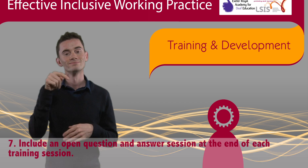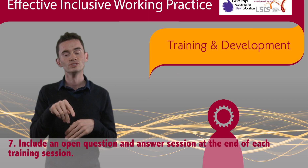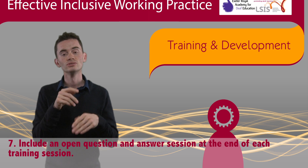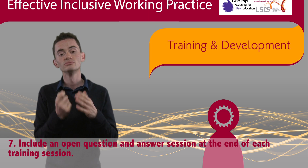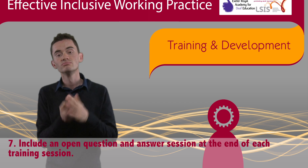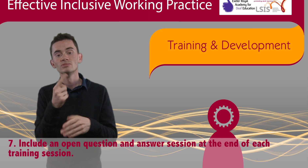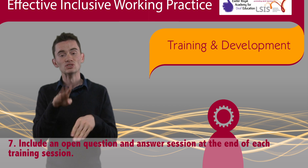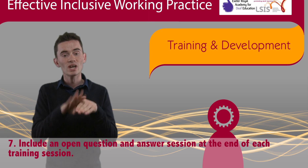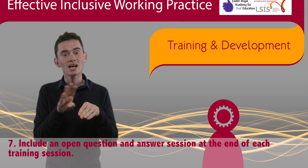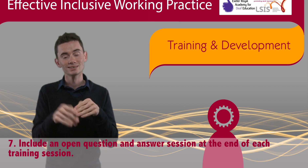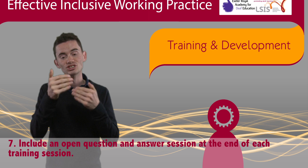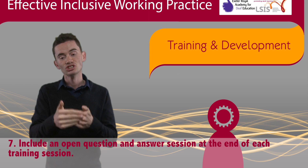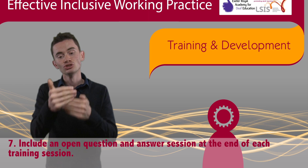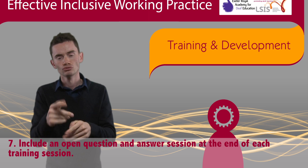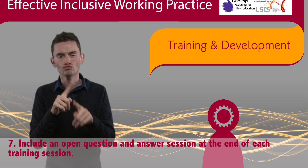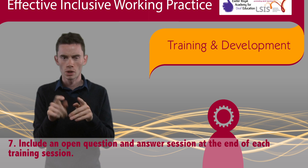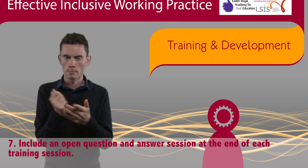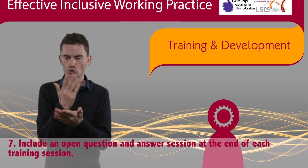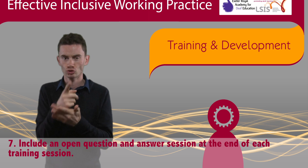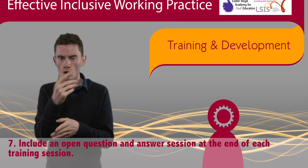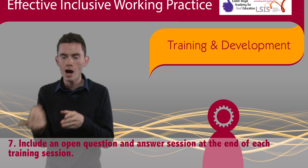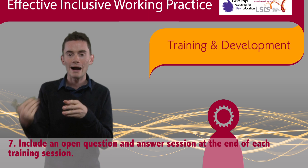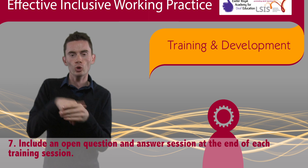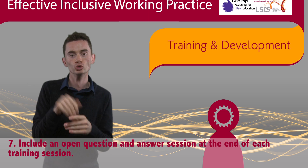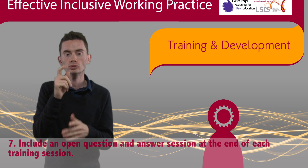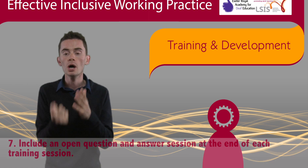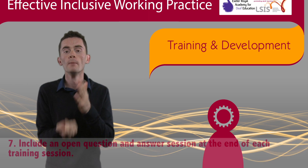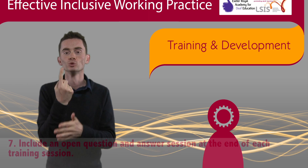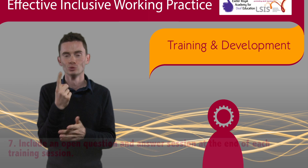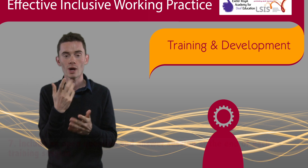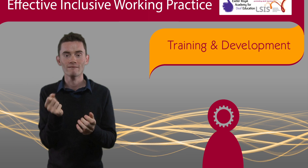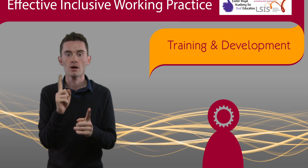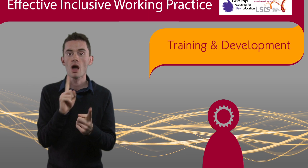Include an open question and answer session at the end of each training session.